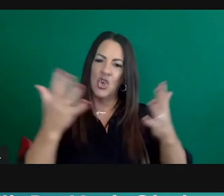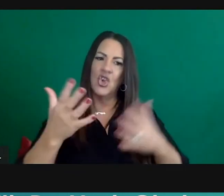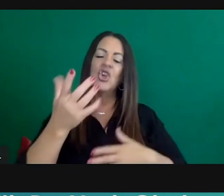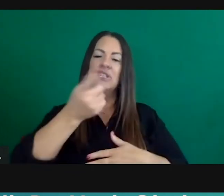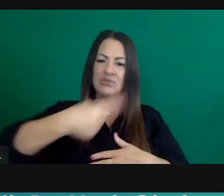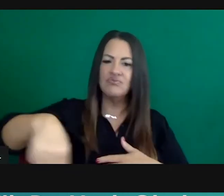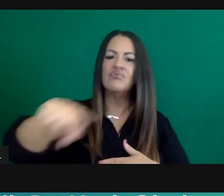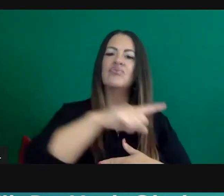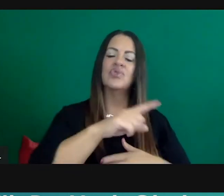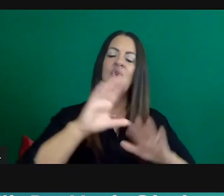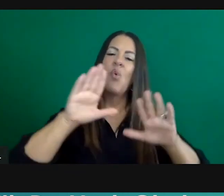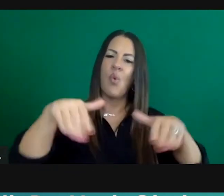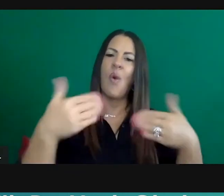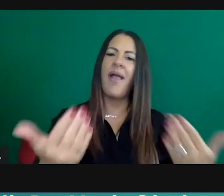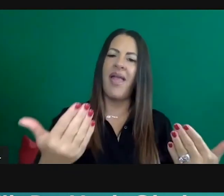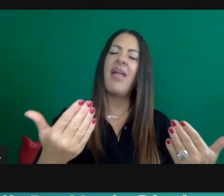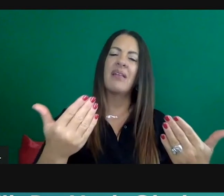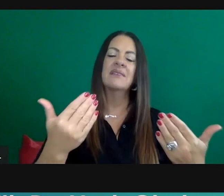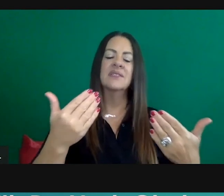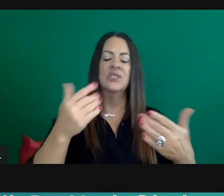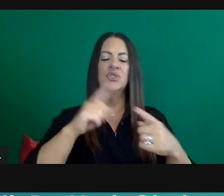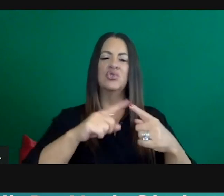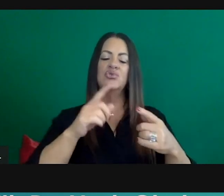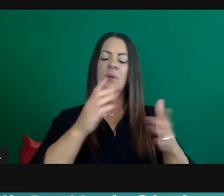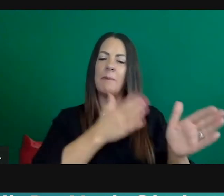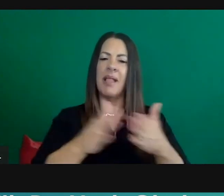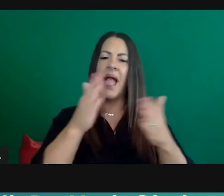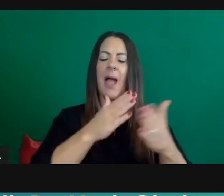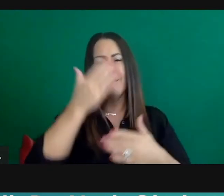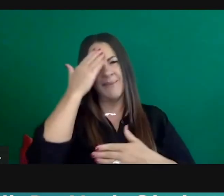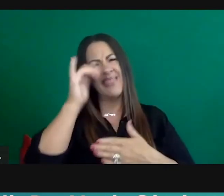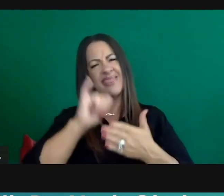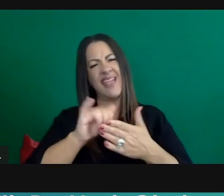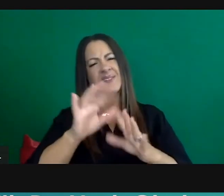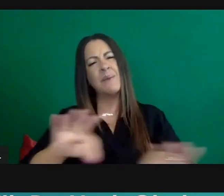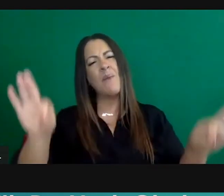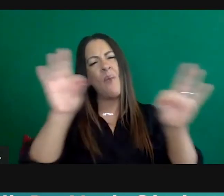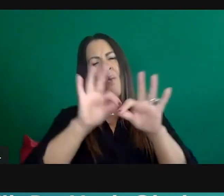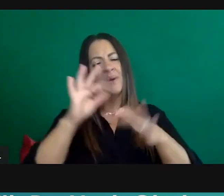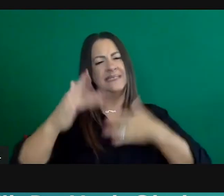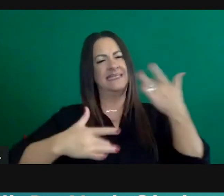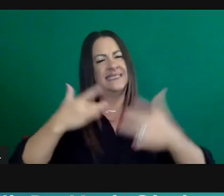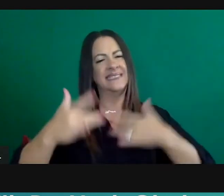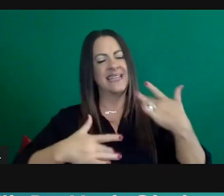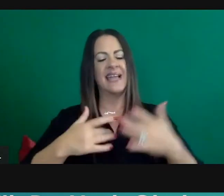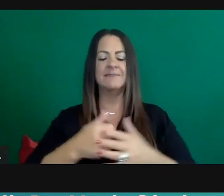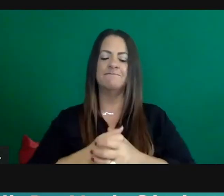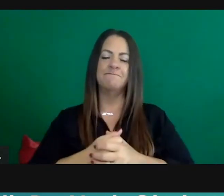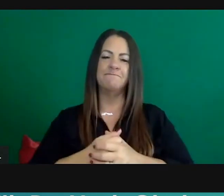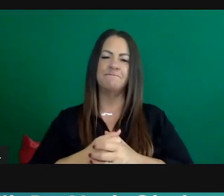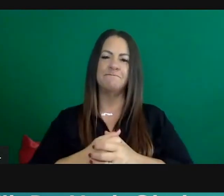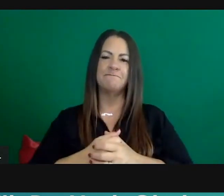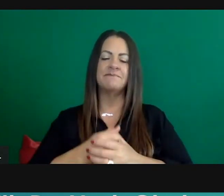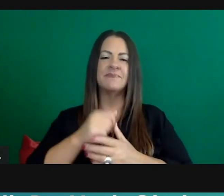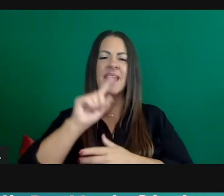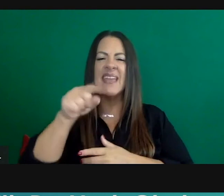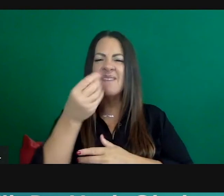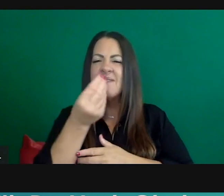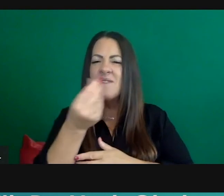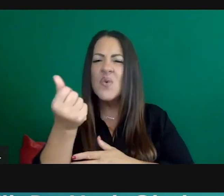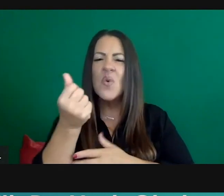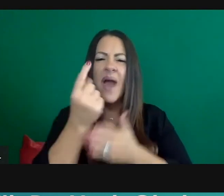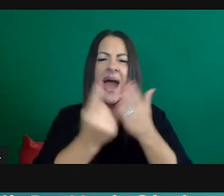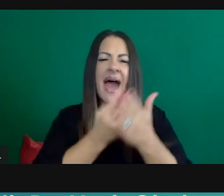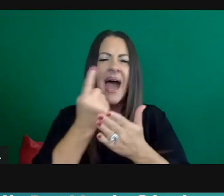of the buildup and the fun and the excitement around Halloween. So even if those few hours of trick-or-treating and the mixing